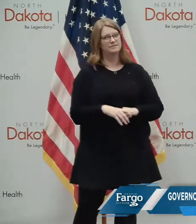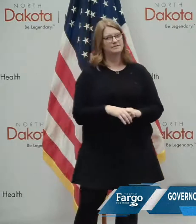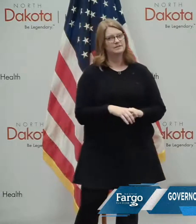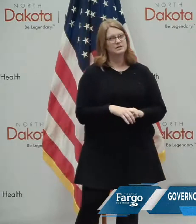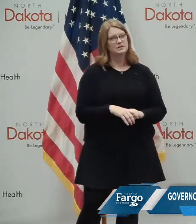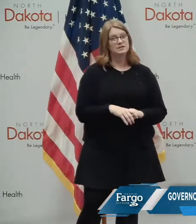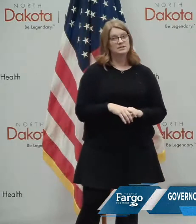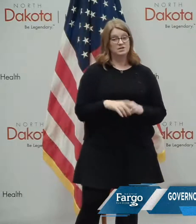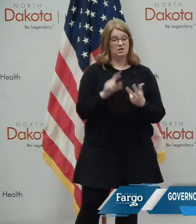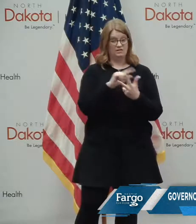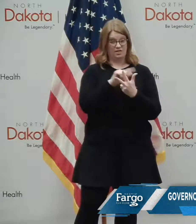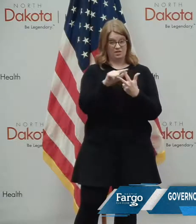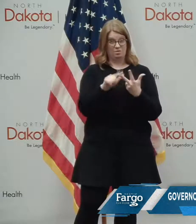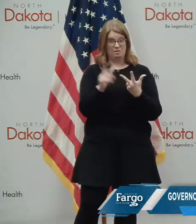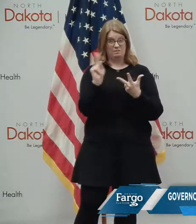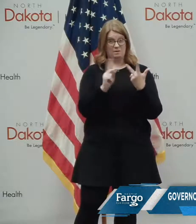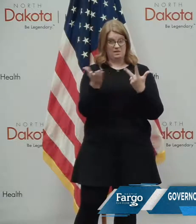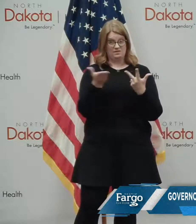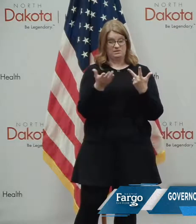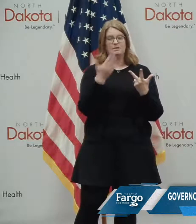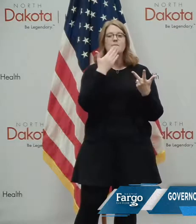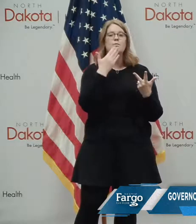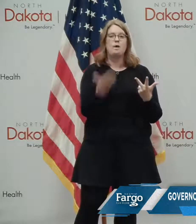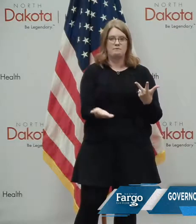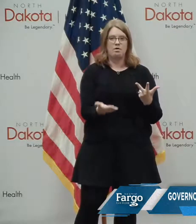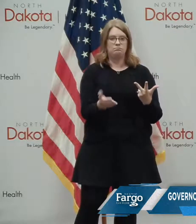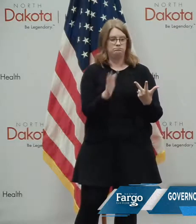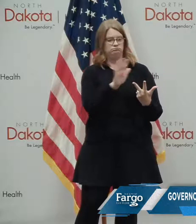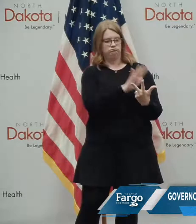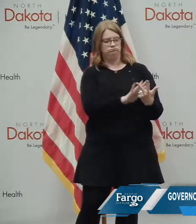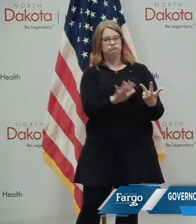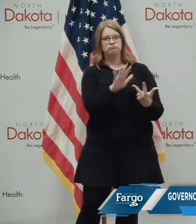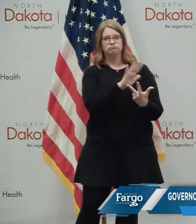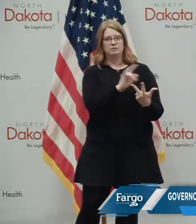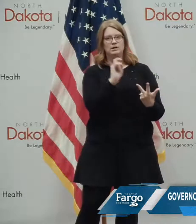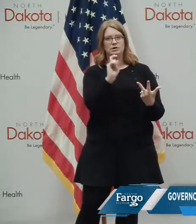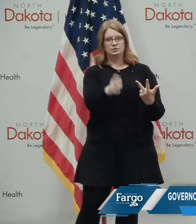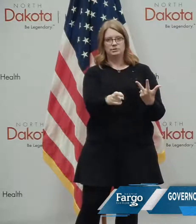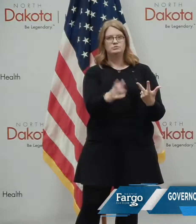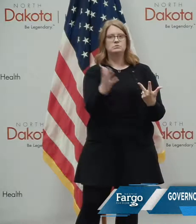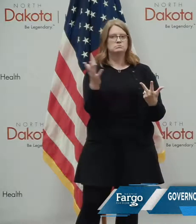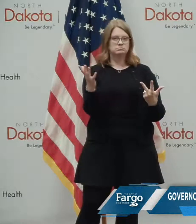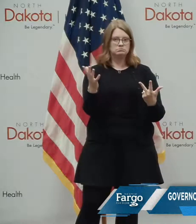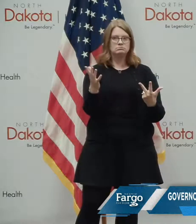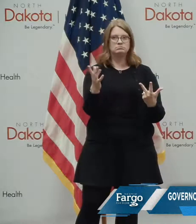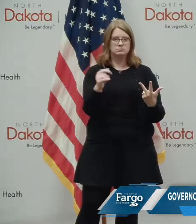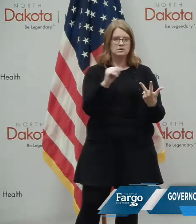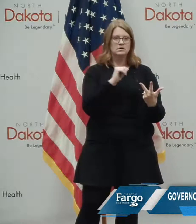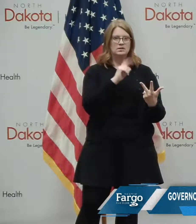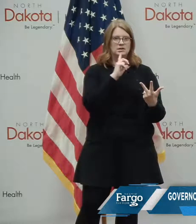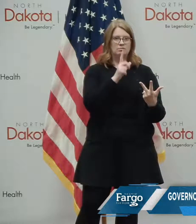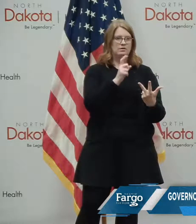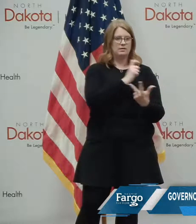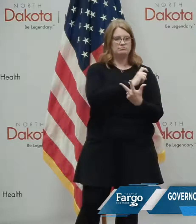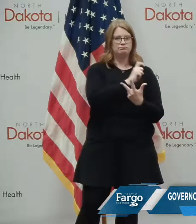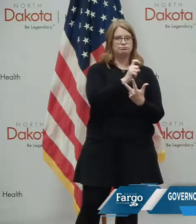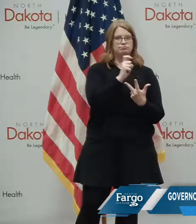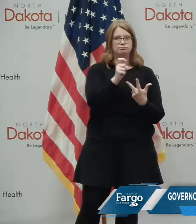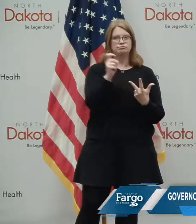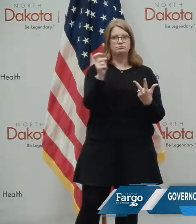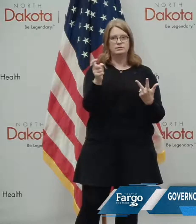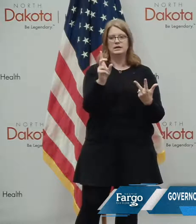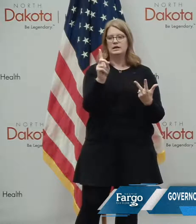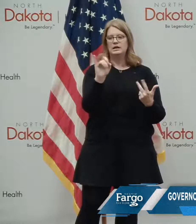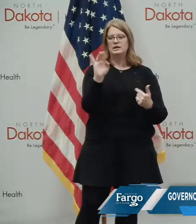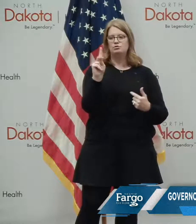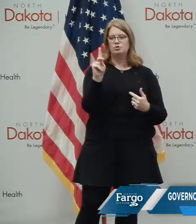of the people that have served in that role during this pandemic, and they've all made contributions. They've all been kind of passing the baton forward. And Dirk Wilkie, who's